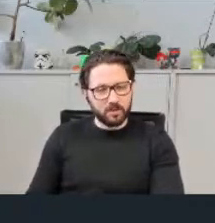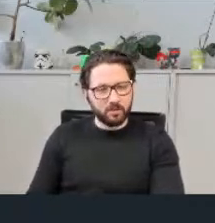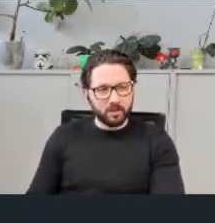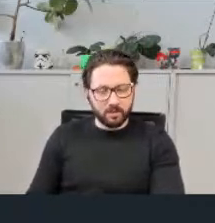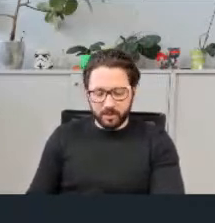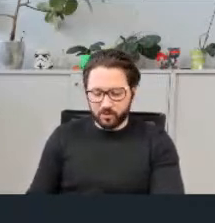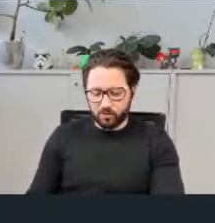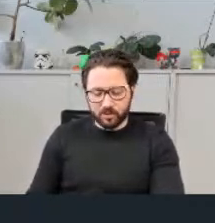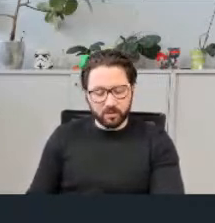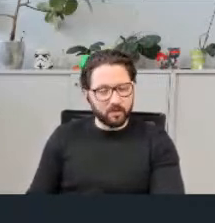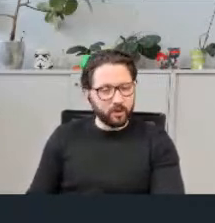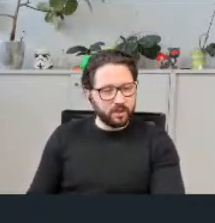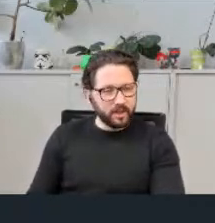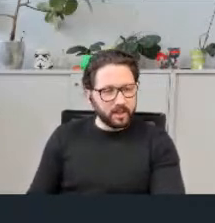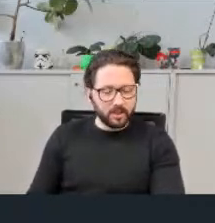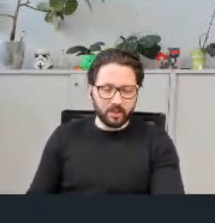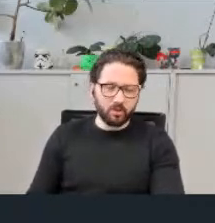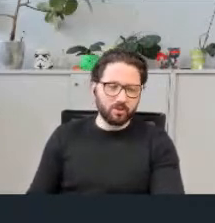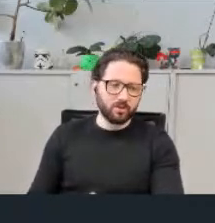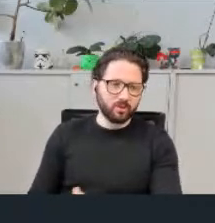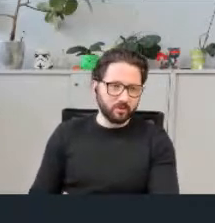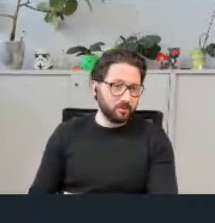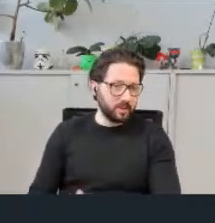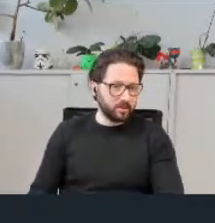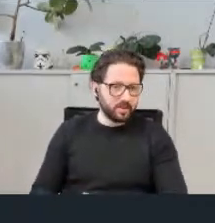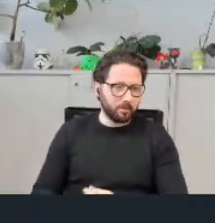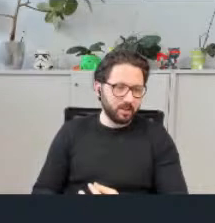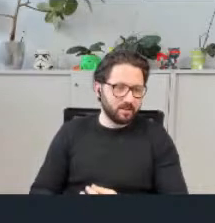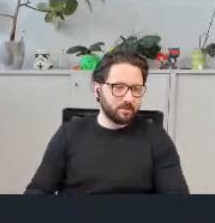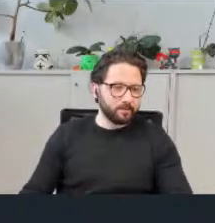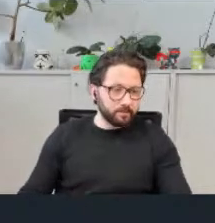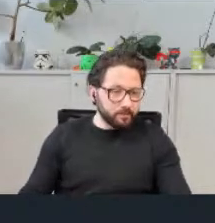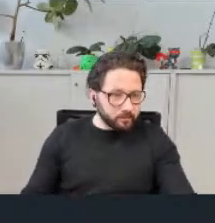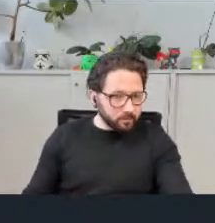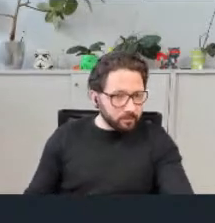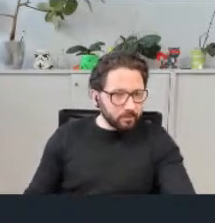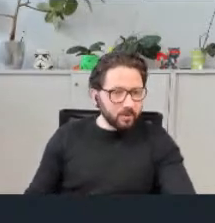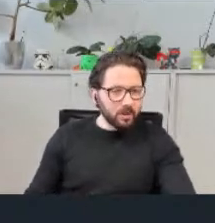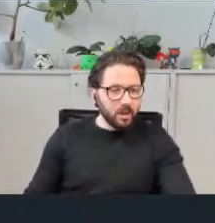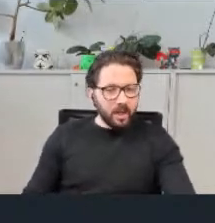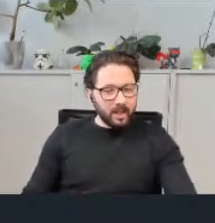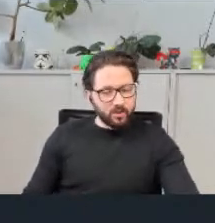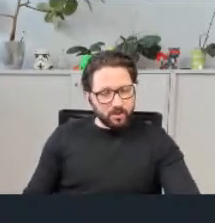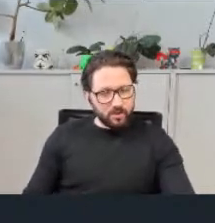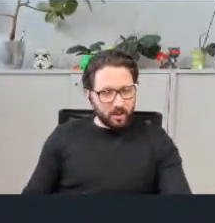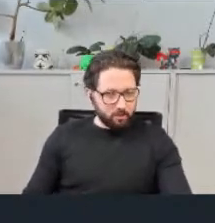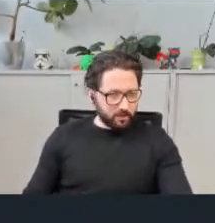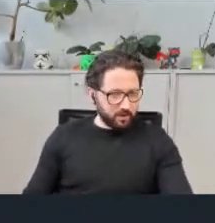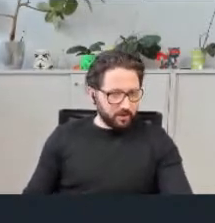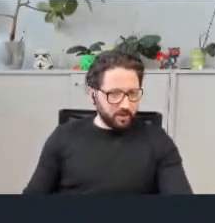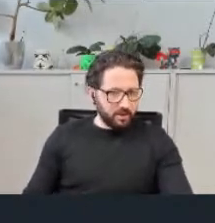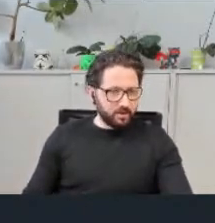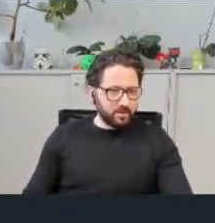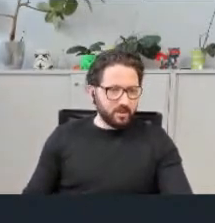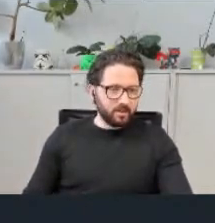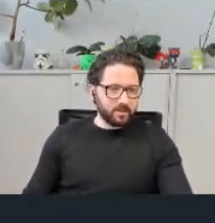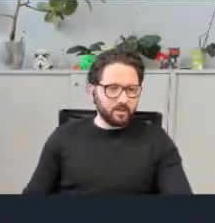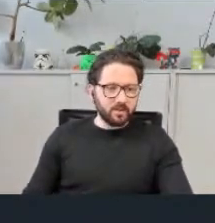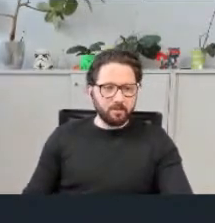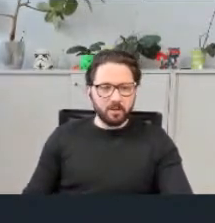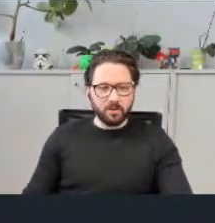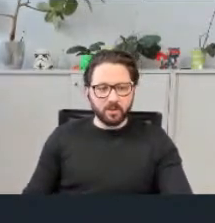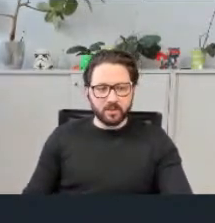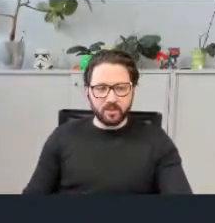on the video material, it's trained on the 3D data and also on video segments. As soon as we uploaded the videos